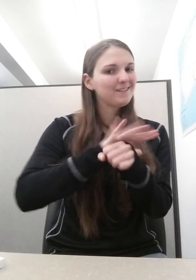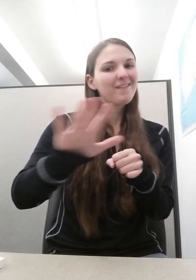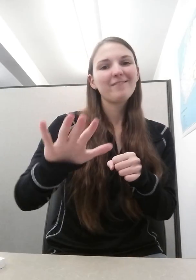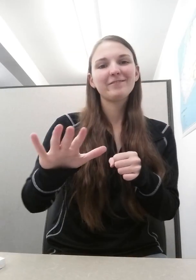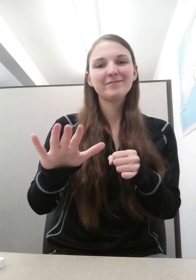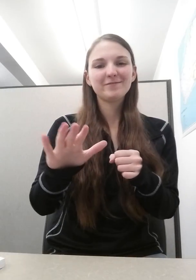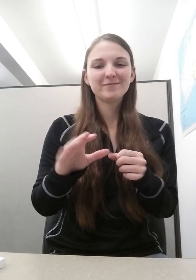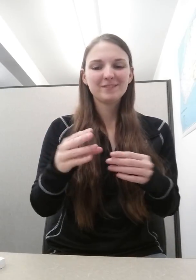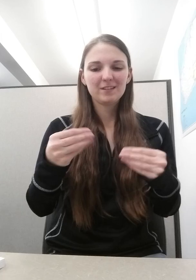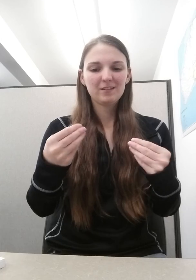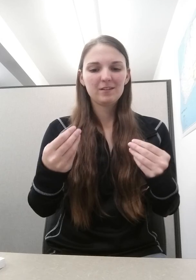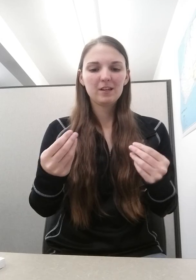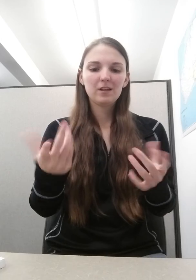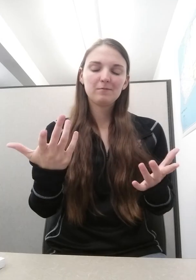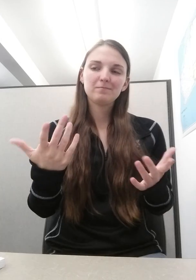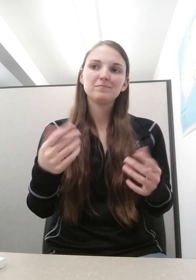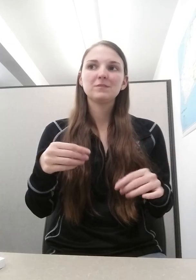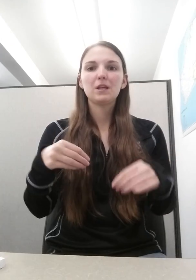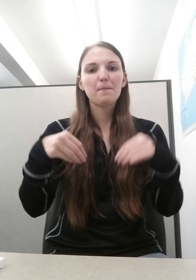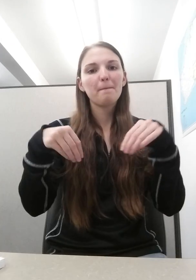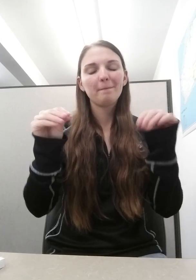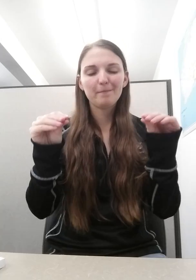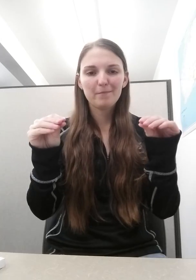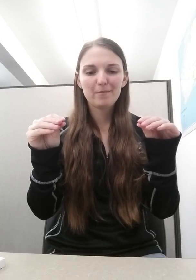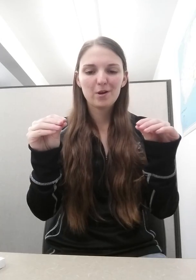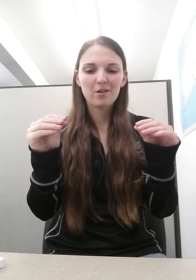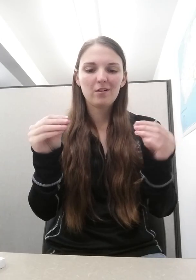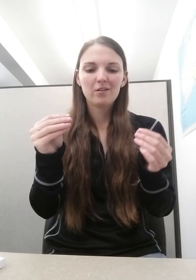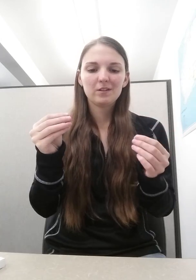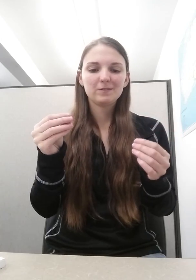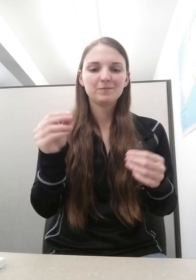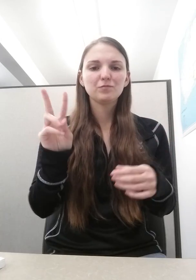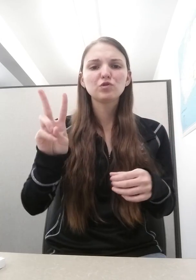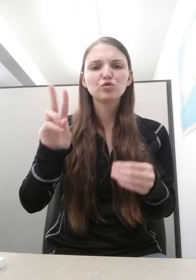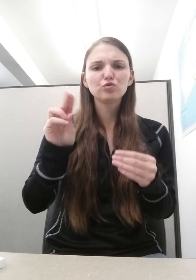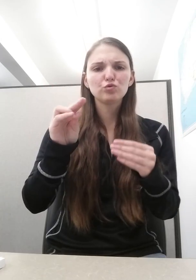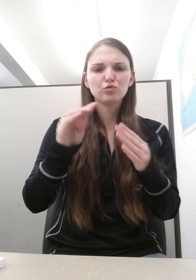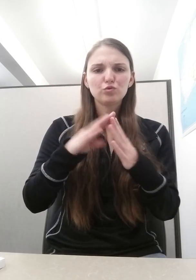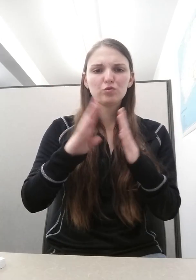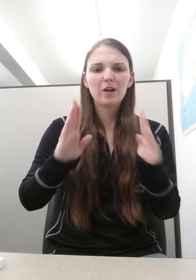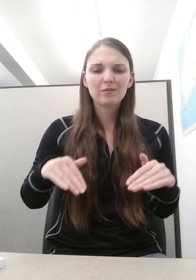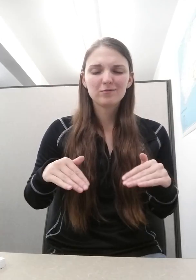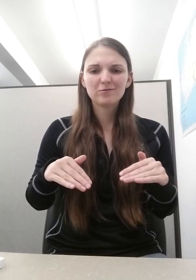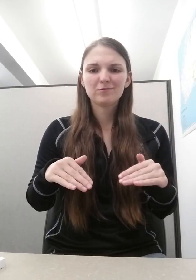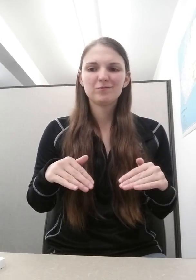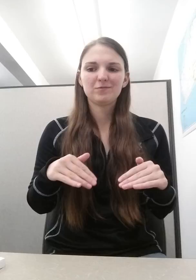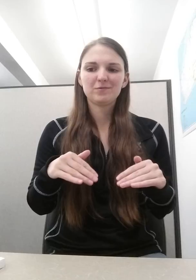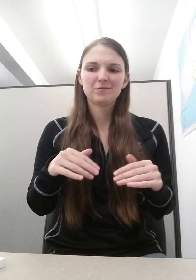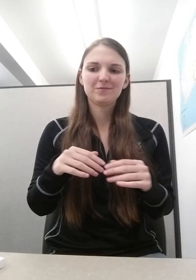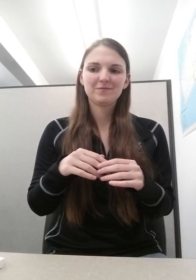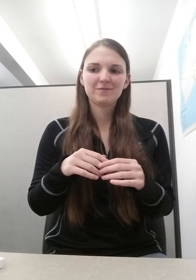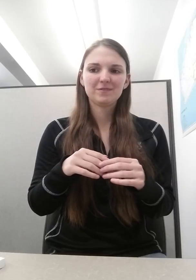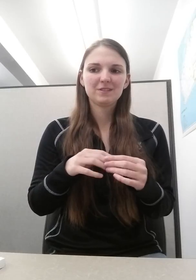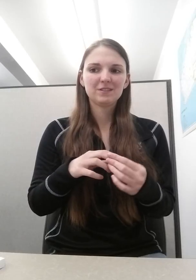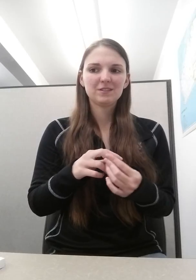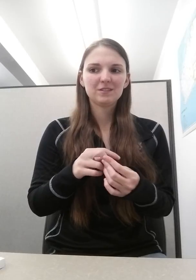and then he decided he'd better go into politics. Because he was a common man, there was no way he was going to gain glory unless he